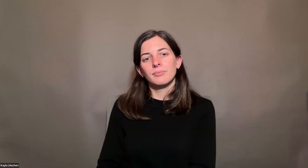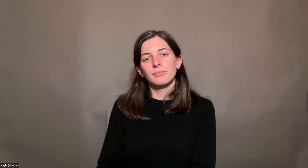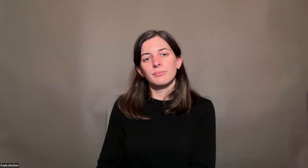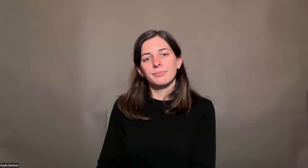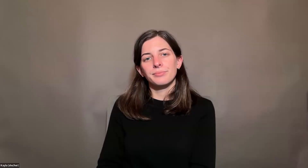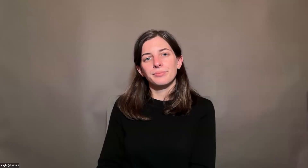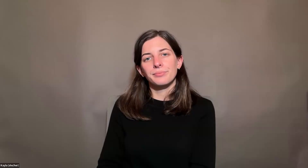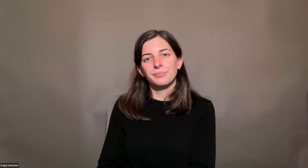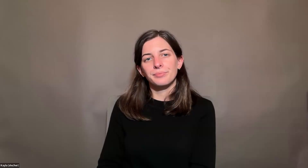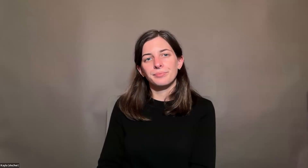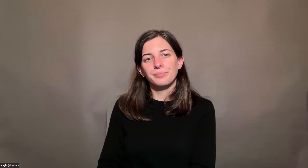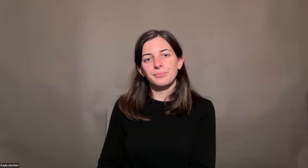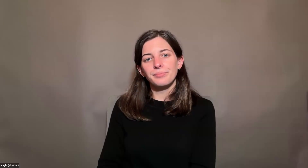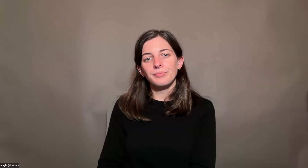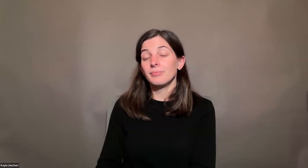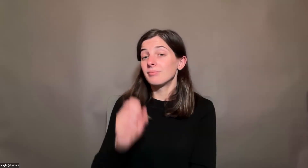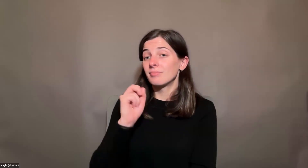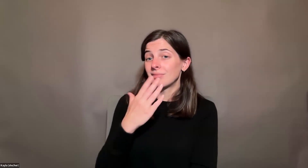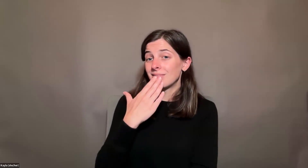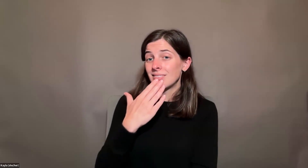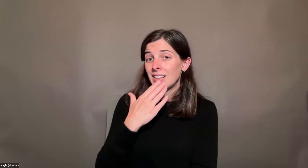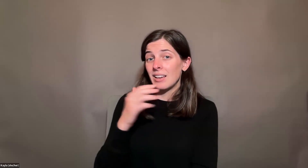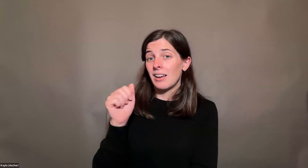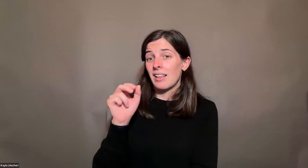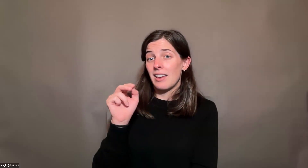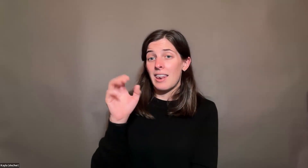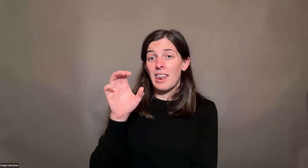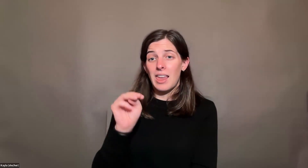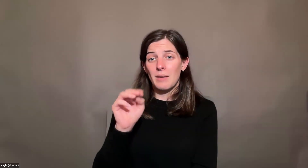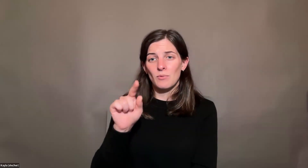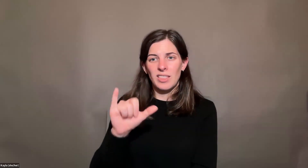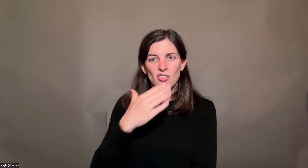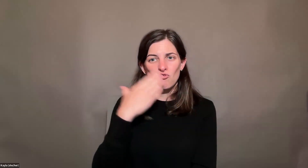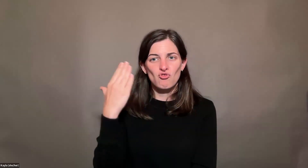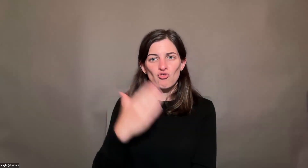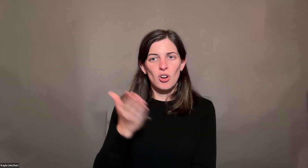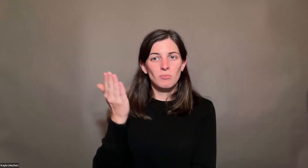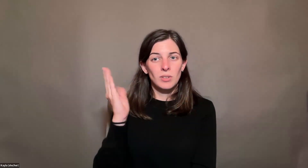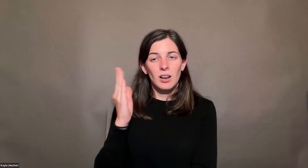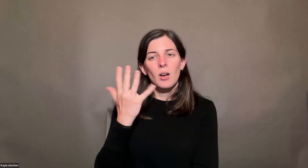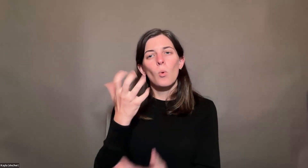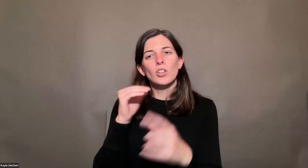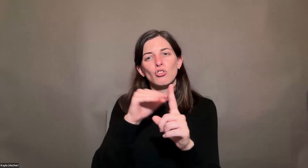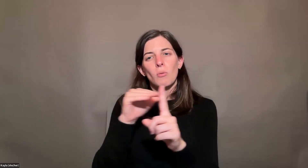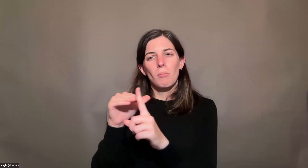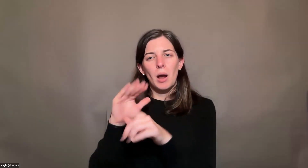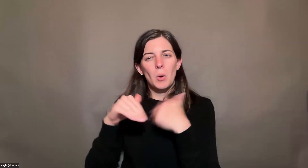Okay. Thank you so much, Anam, for that really great presentation. And just a reminder to everybody that if you'd like